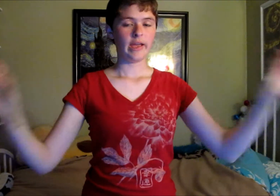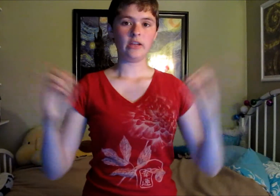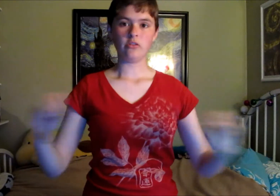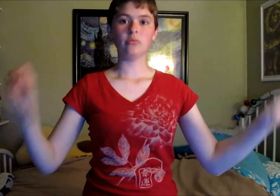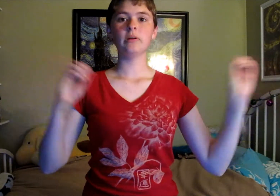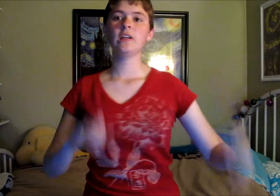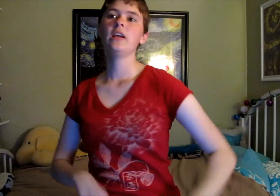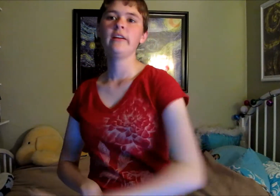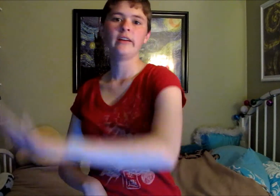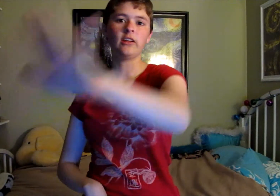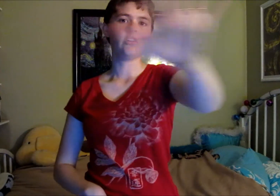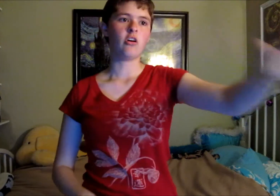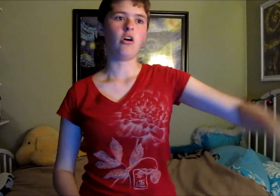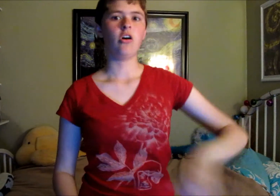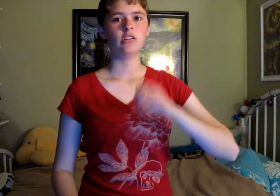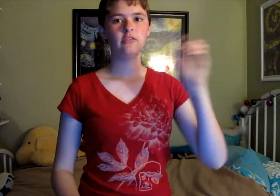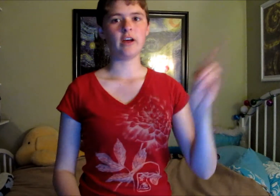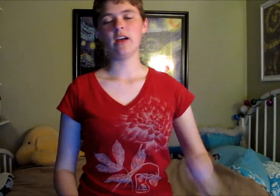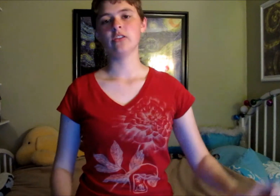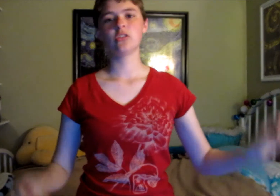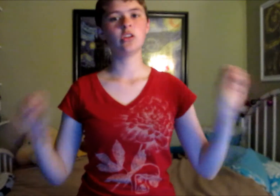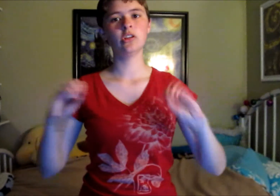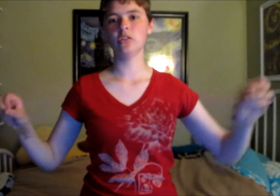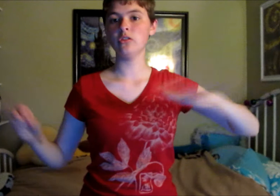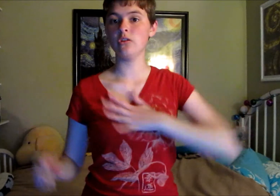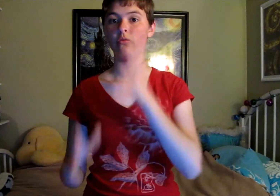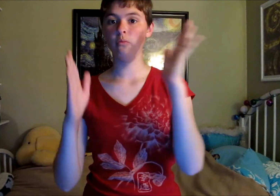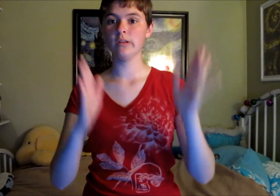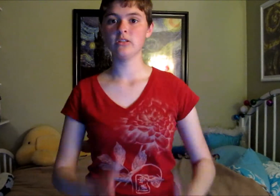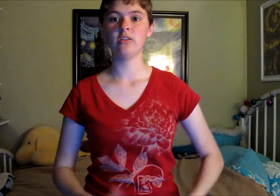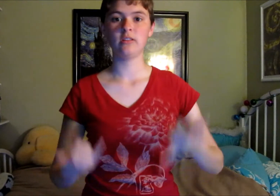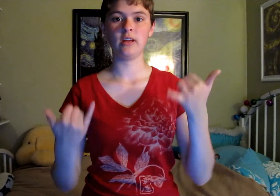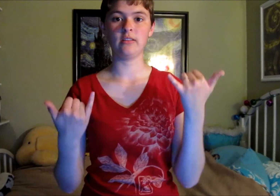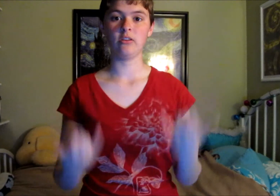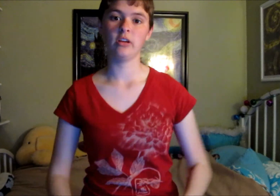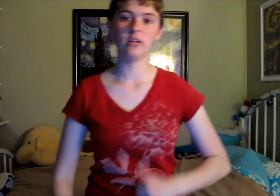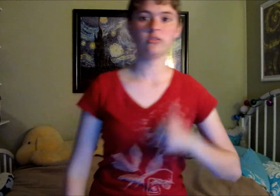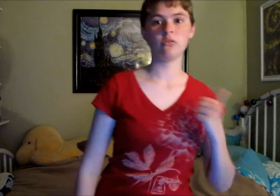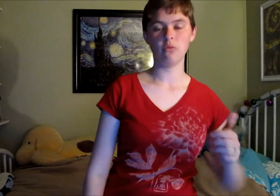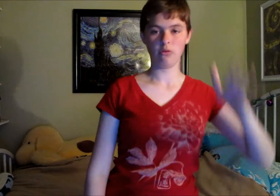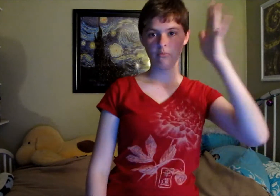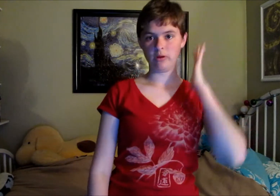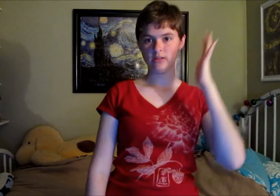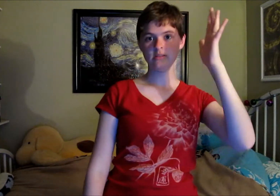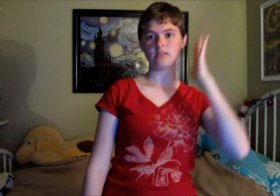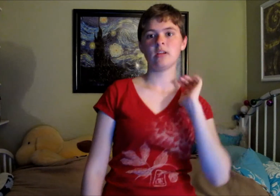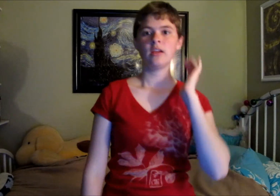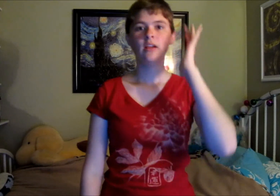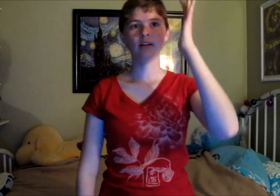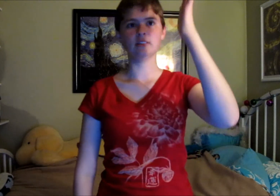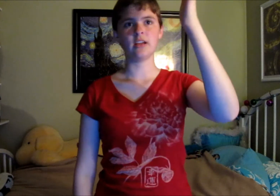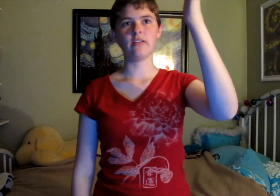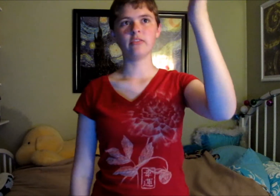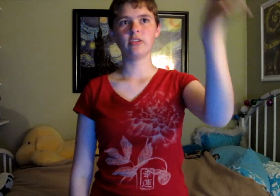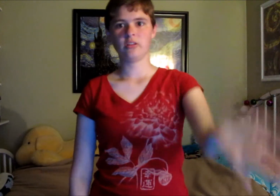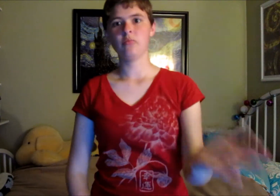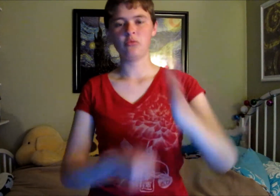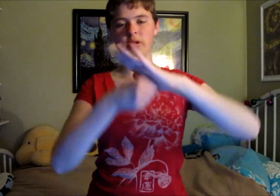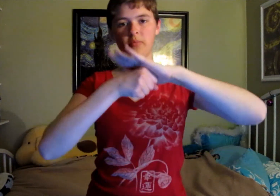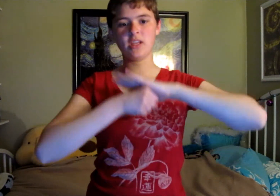And nobody in all of Oz, no wizard that there is or was, is ever gonna bring me